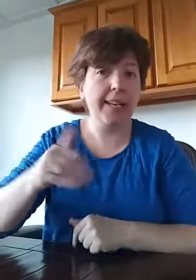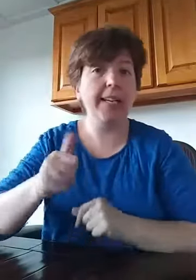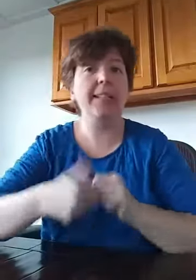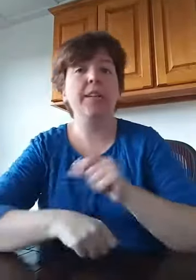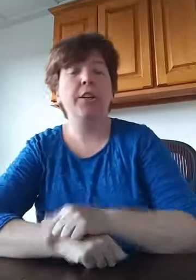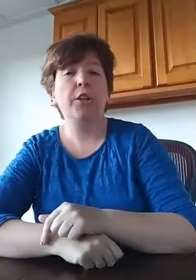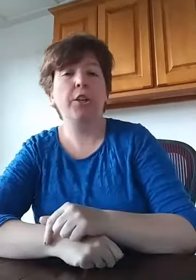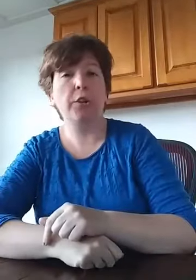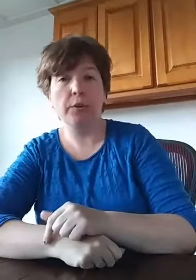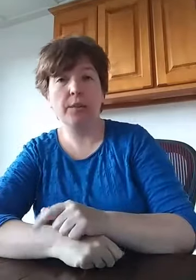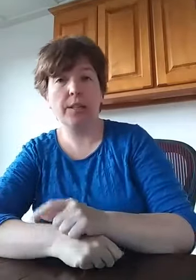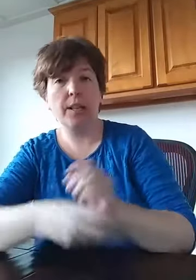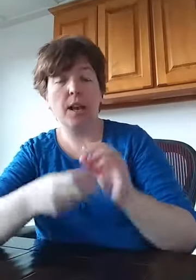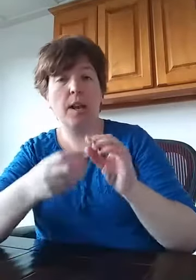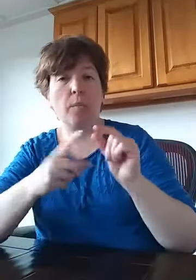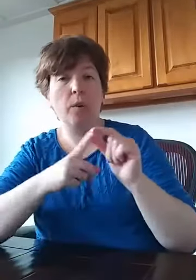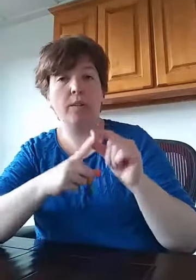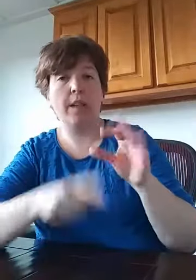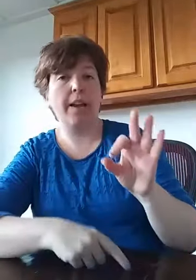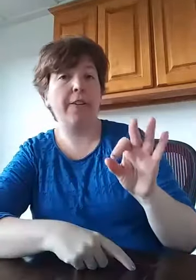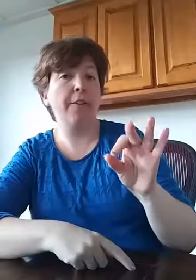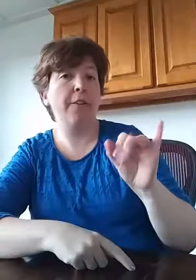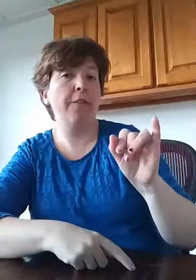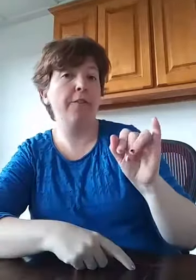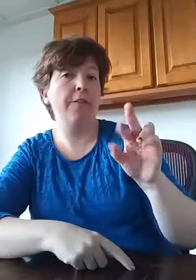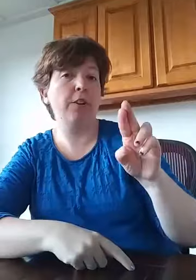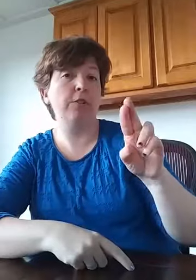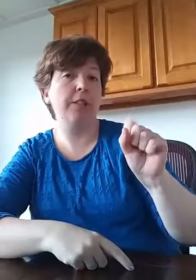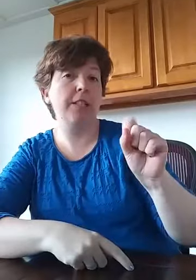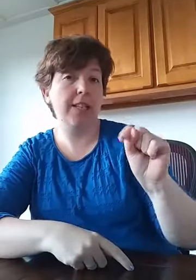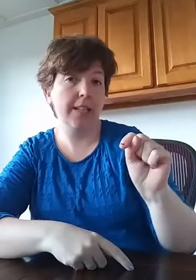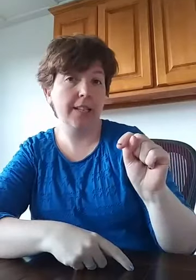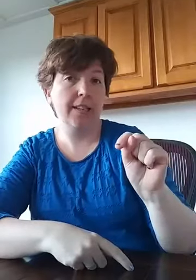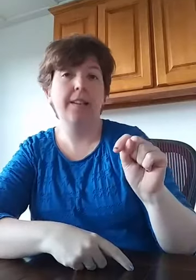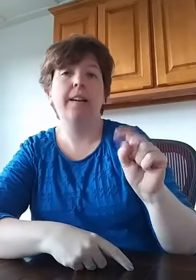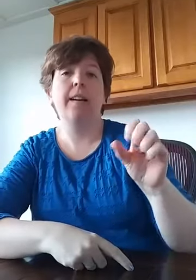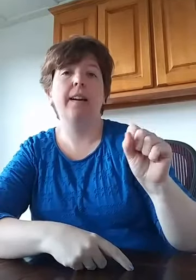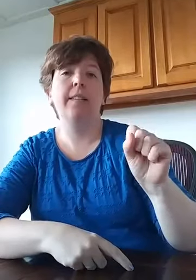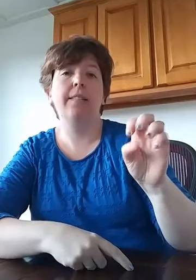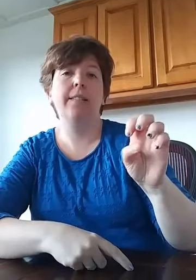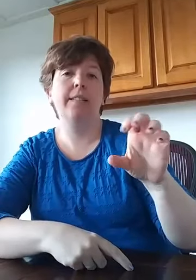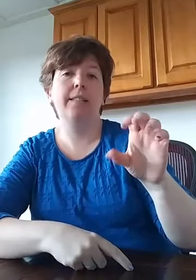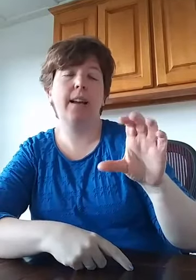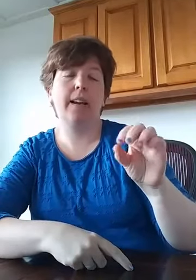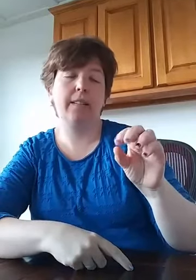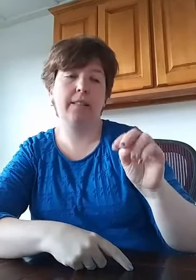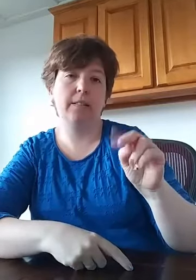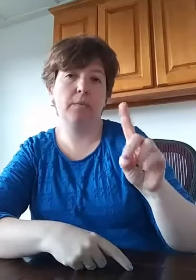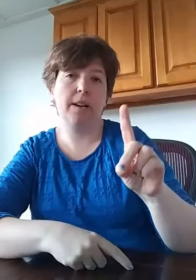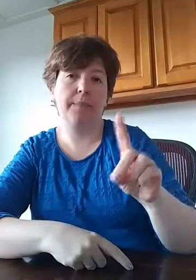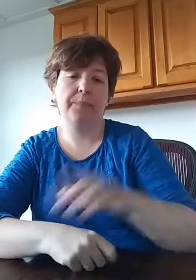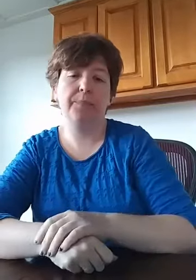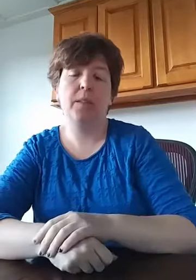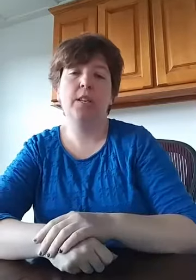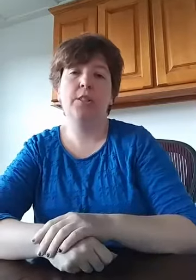things, you use words like first and second, right?